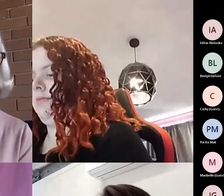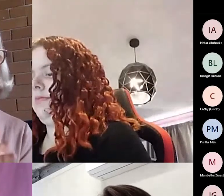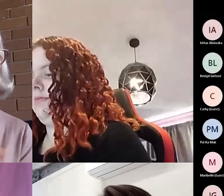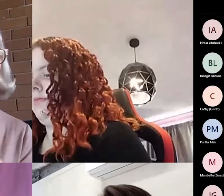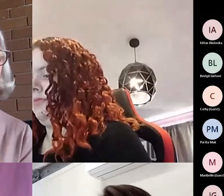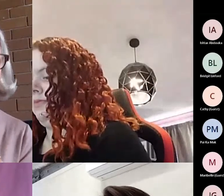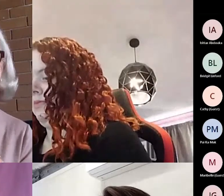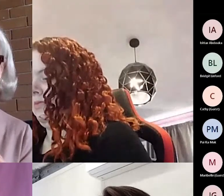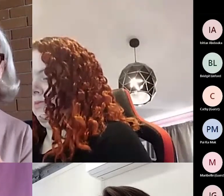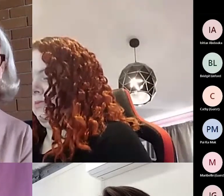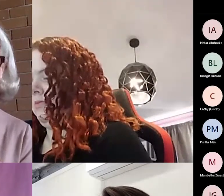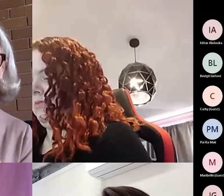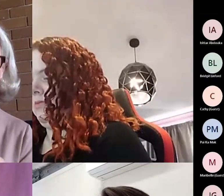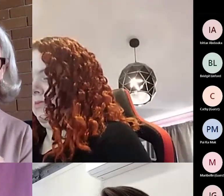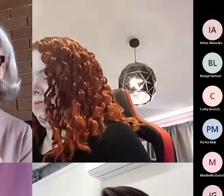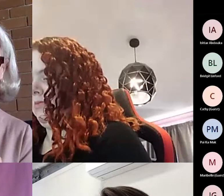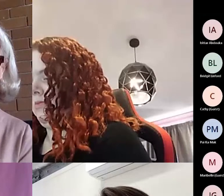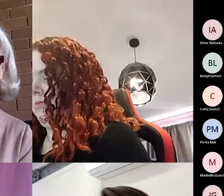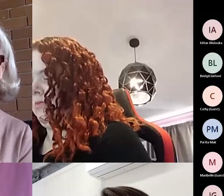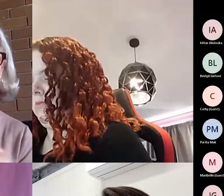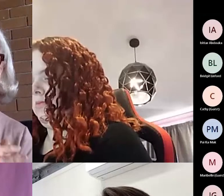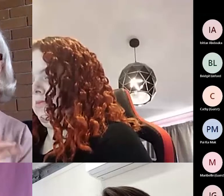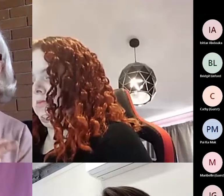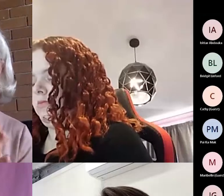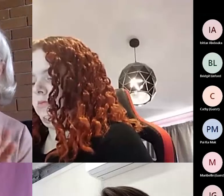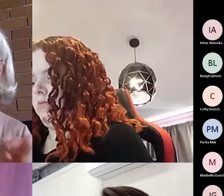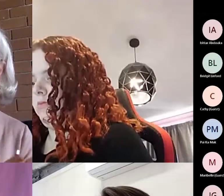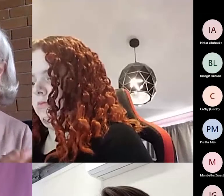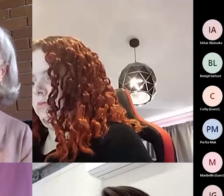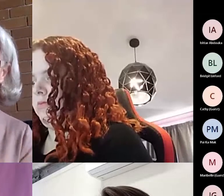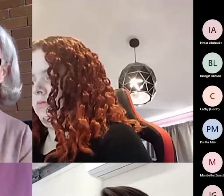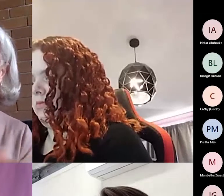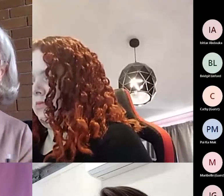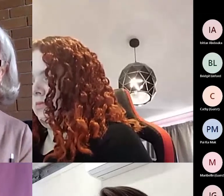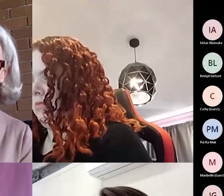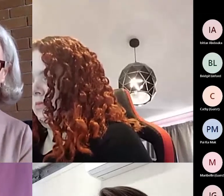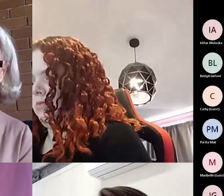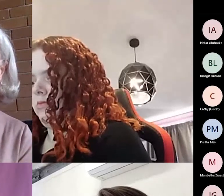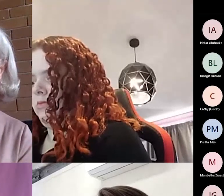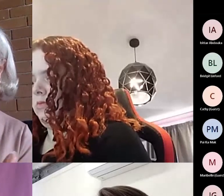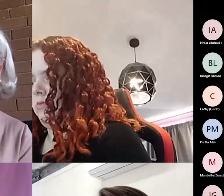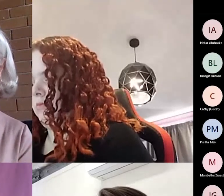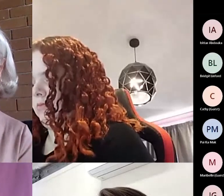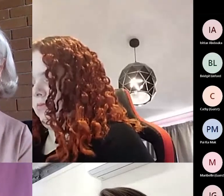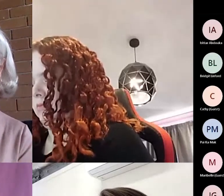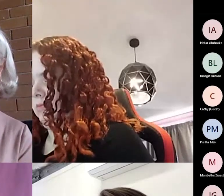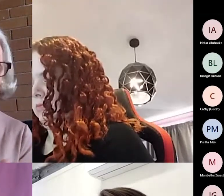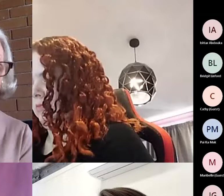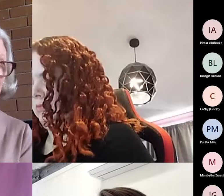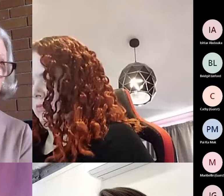that, they're using English, which is very different word order. So the Auslan language was recognised in the mid-'80s,